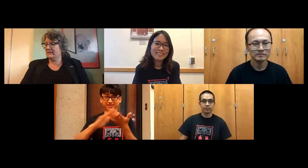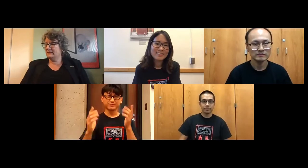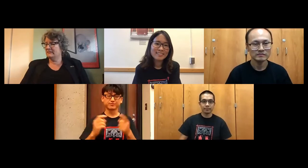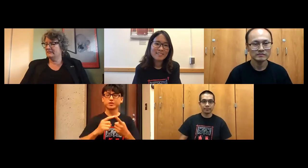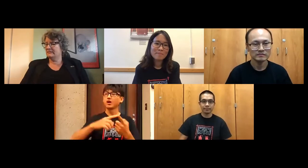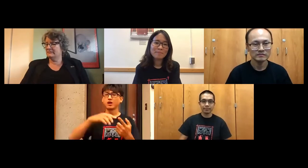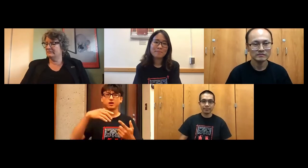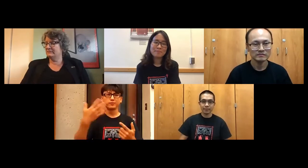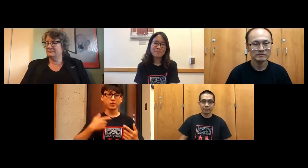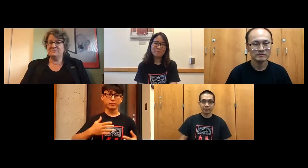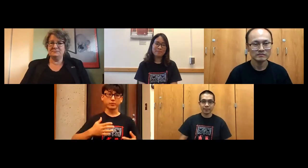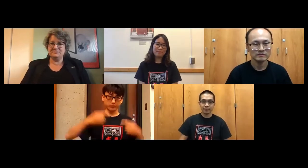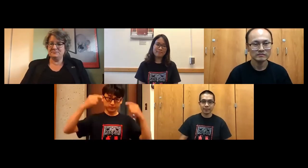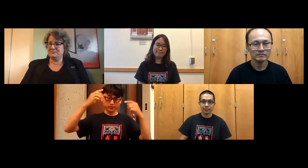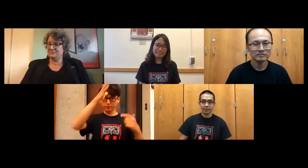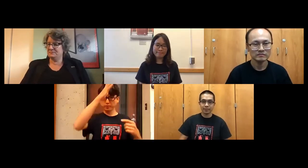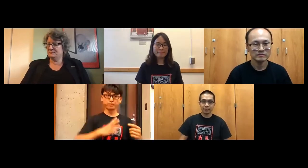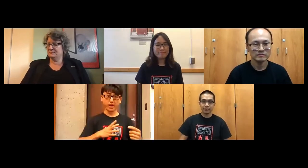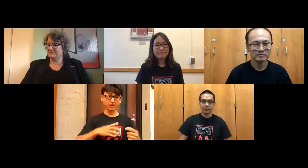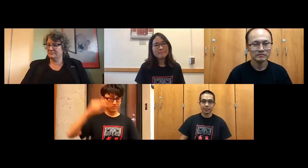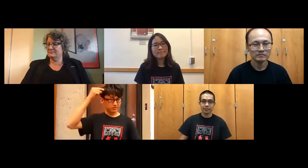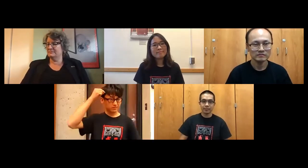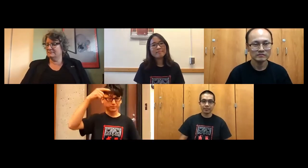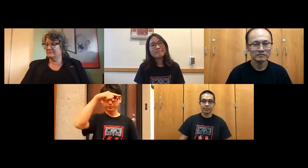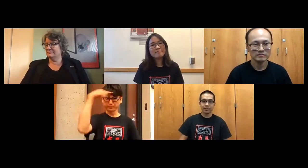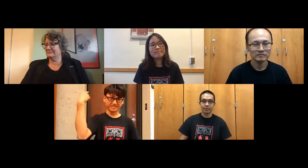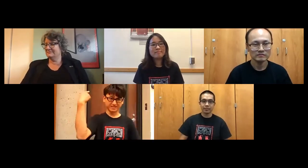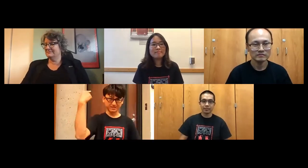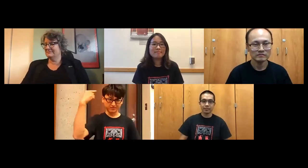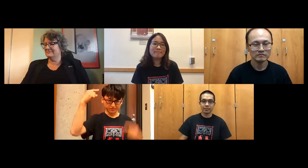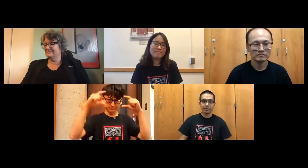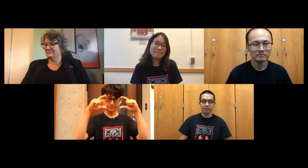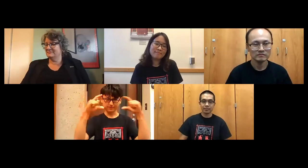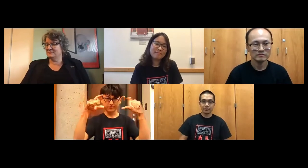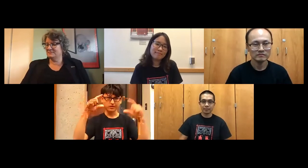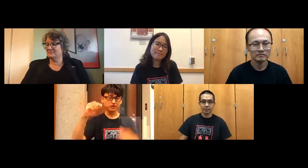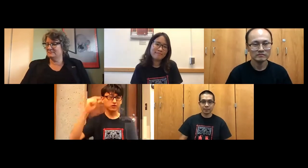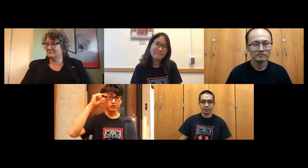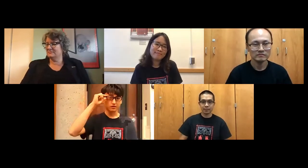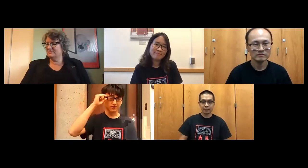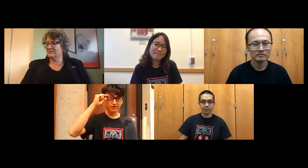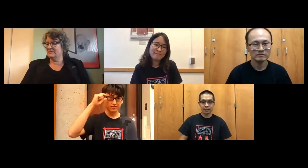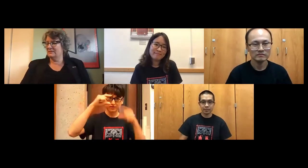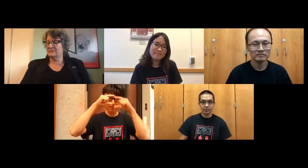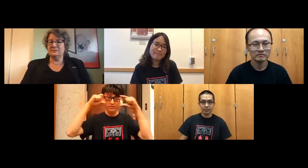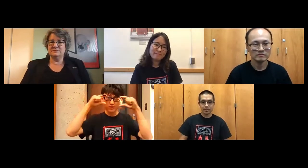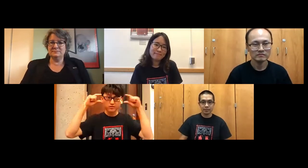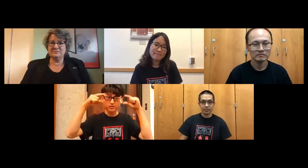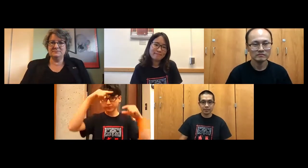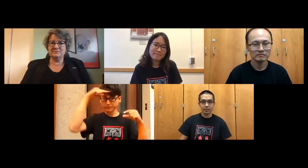Shanghai, and I am a male. I have black glasses on, kind of